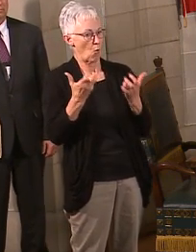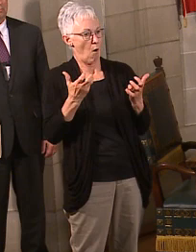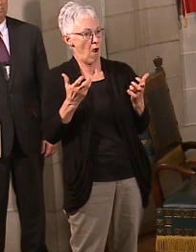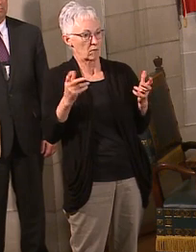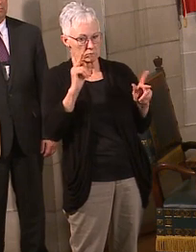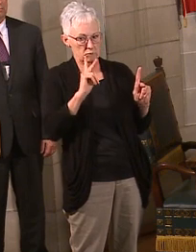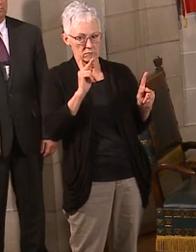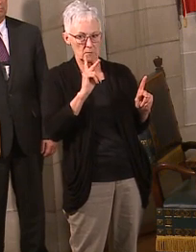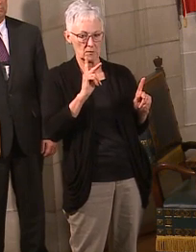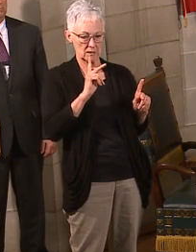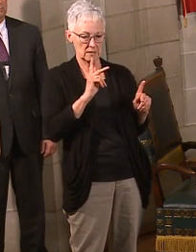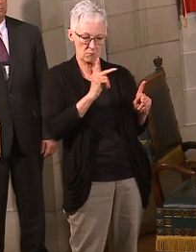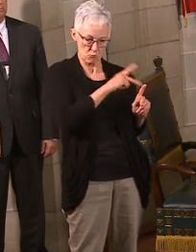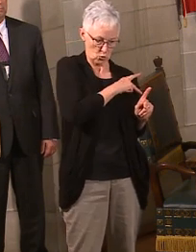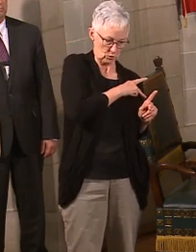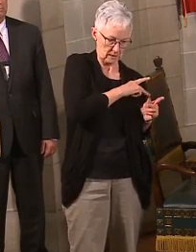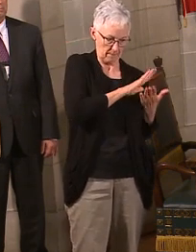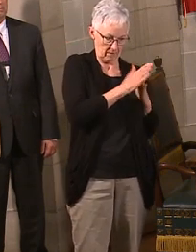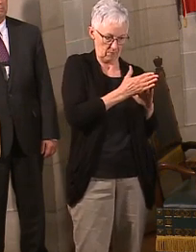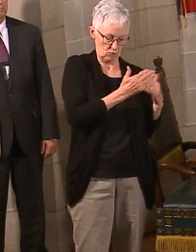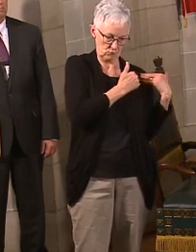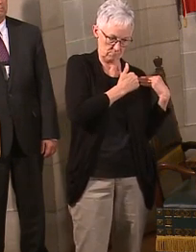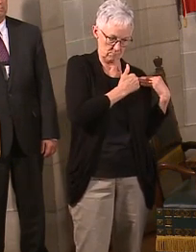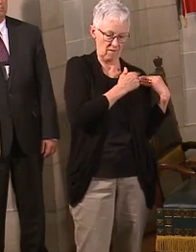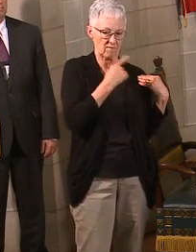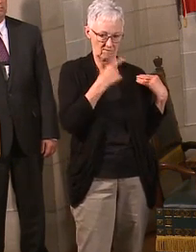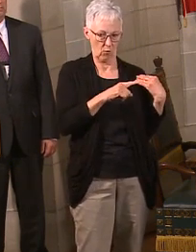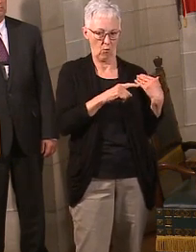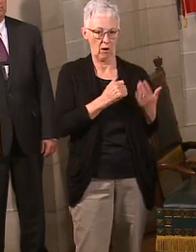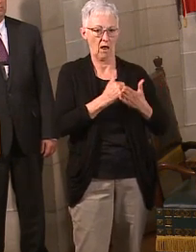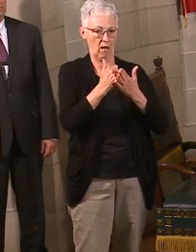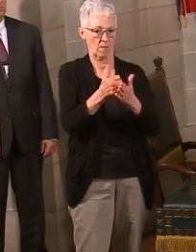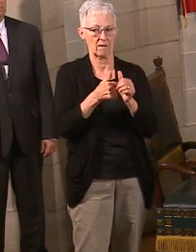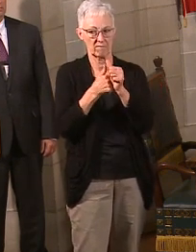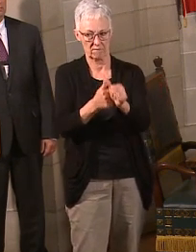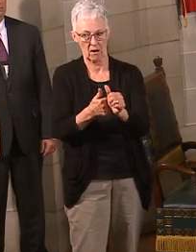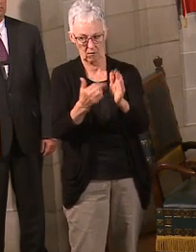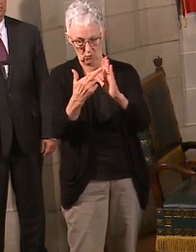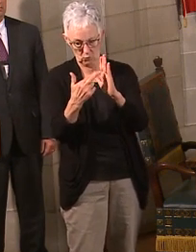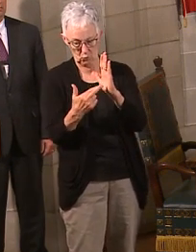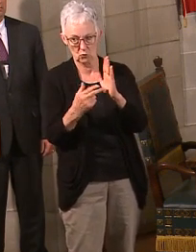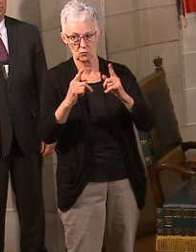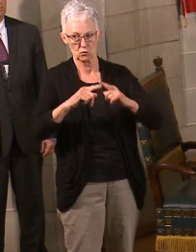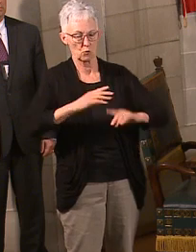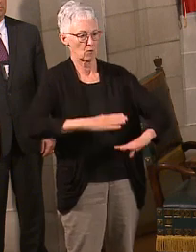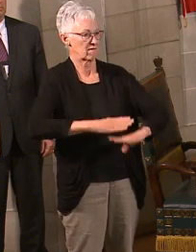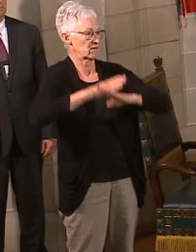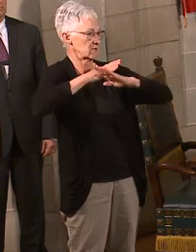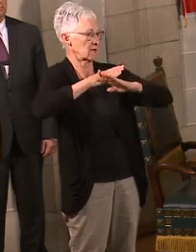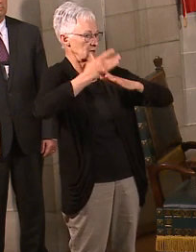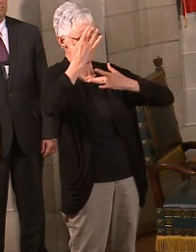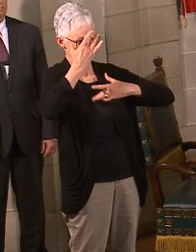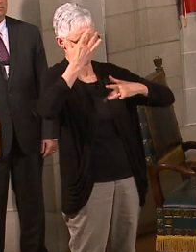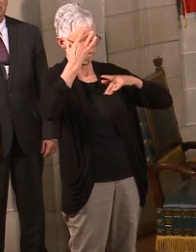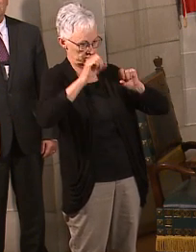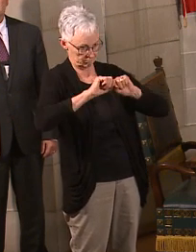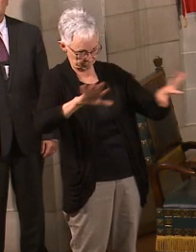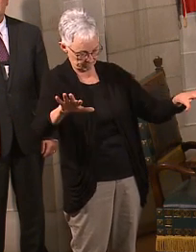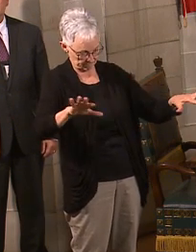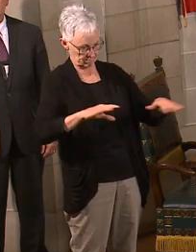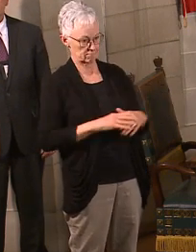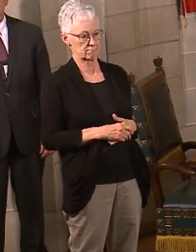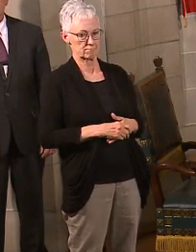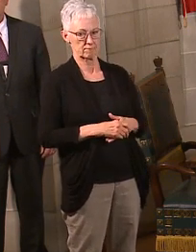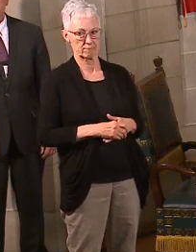personal responsibility, because everybody can be a part of fighting the spread of virus here in our state. And then just finally, I want to